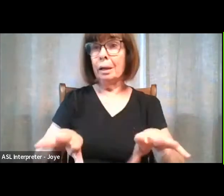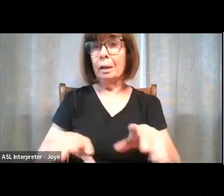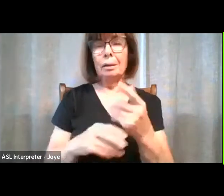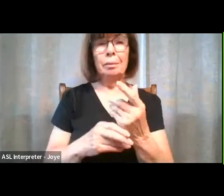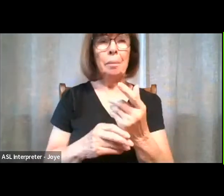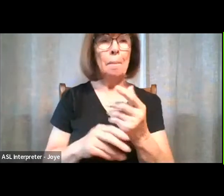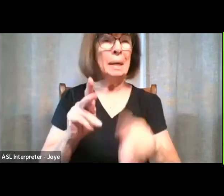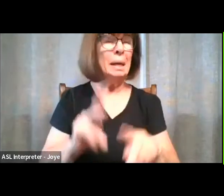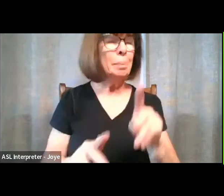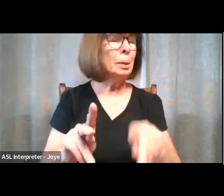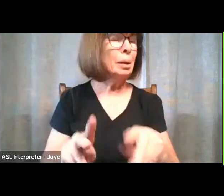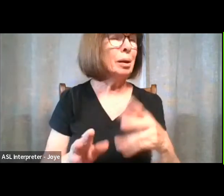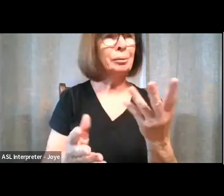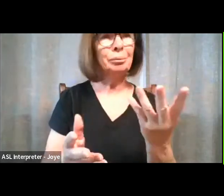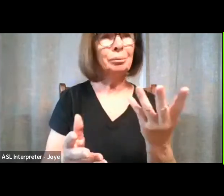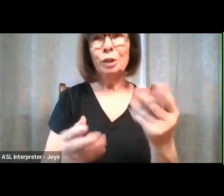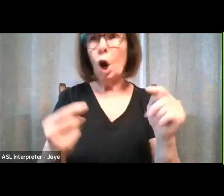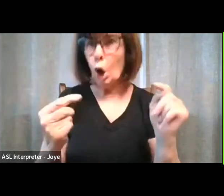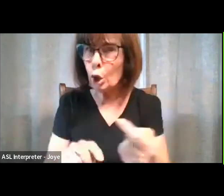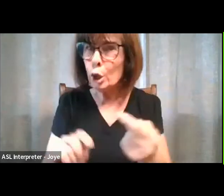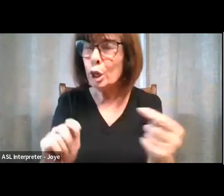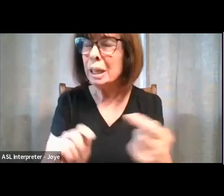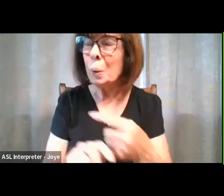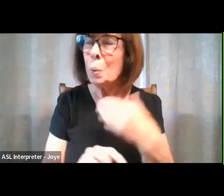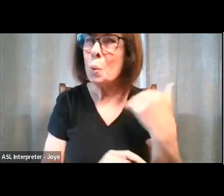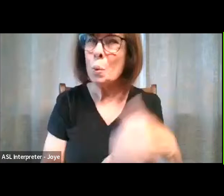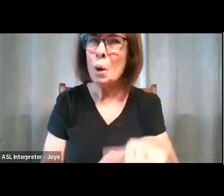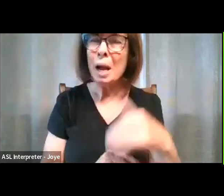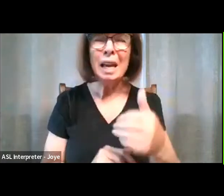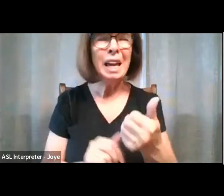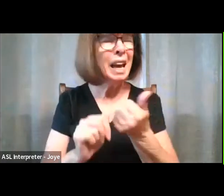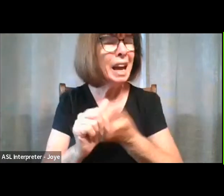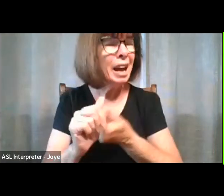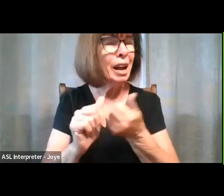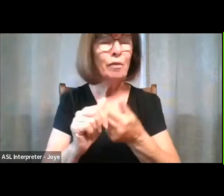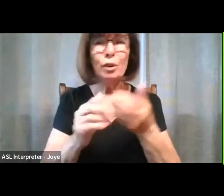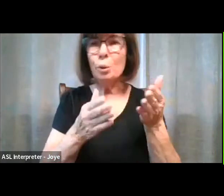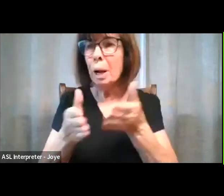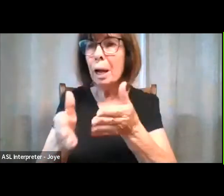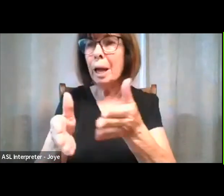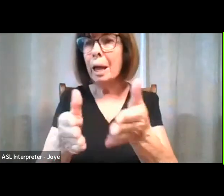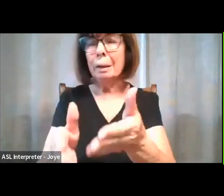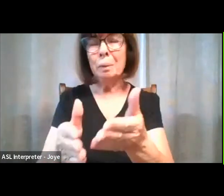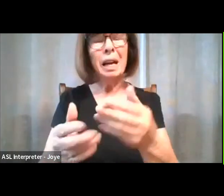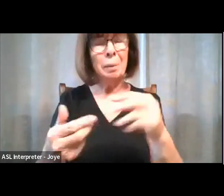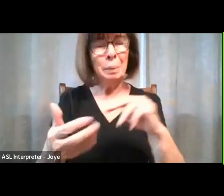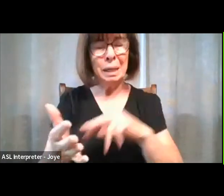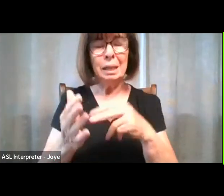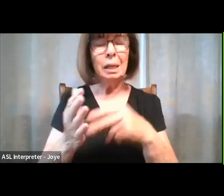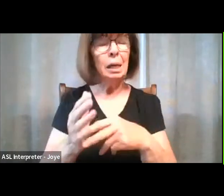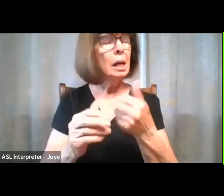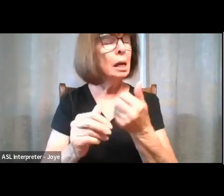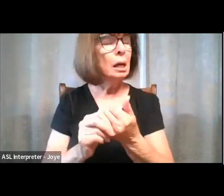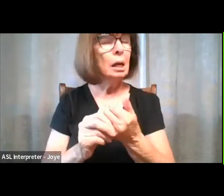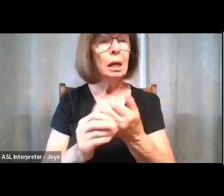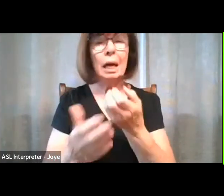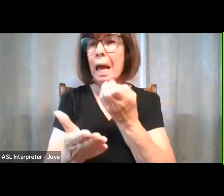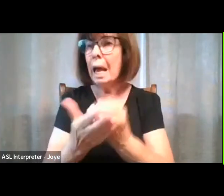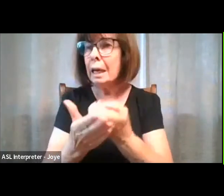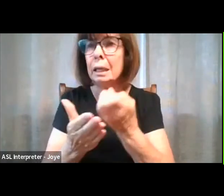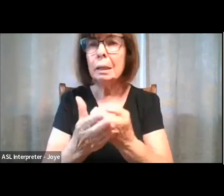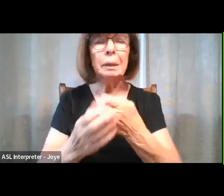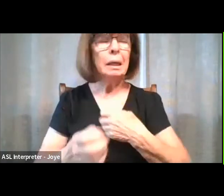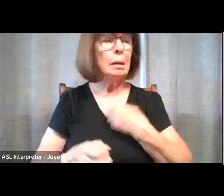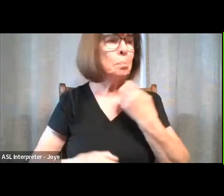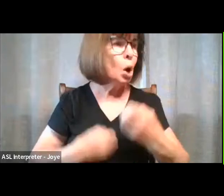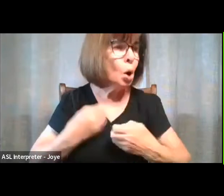are hurting in every aspect of the term hurt, right? Economically,